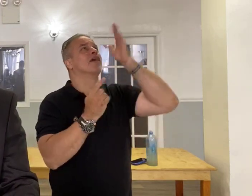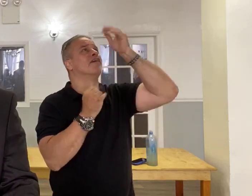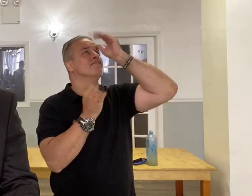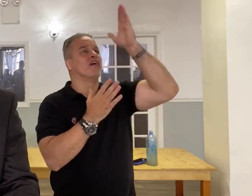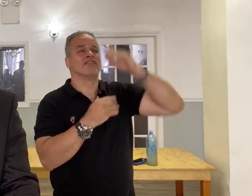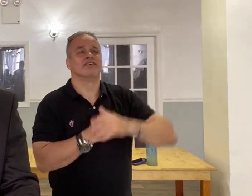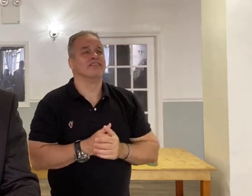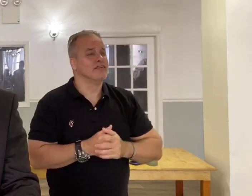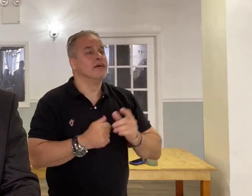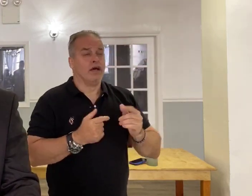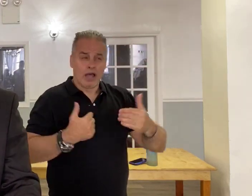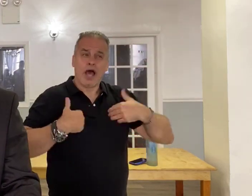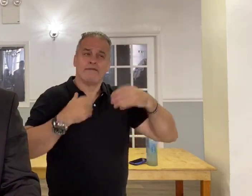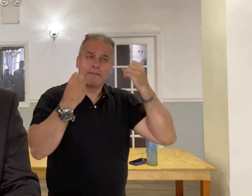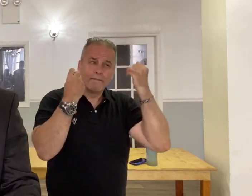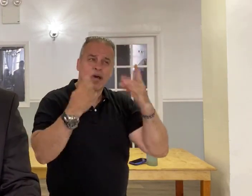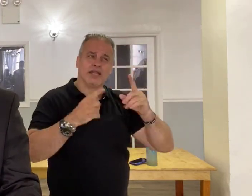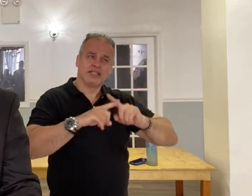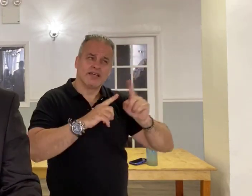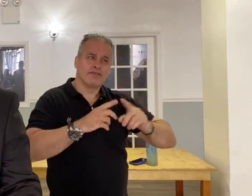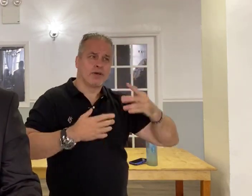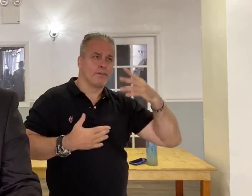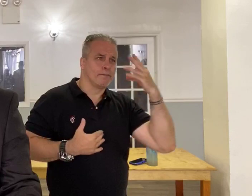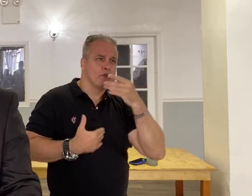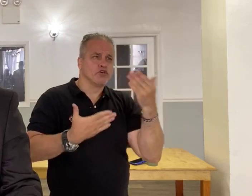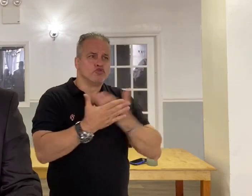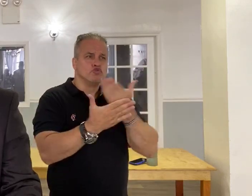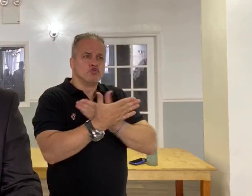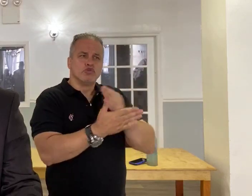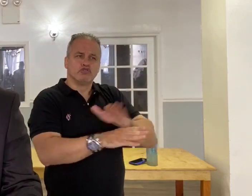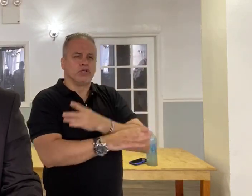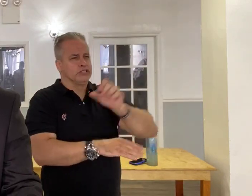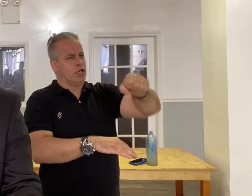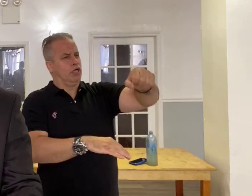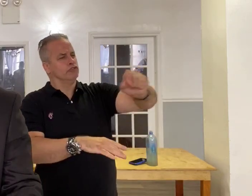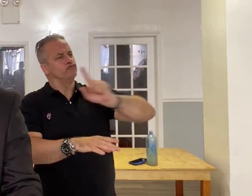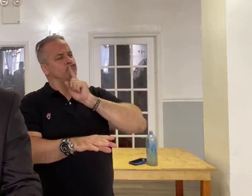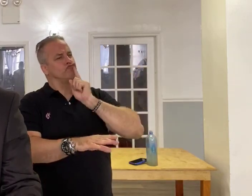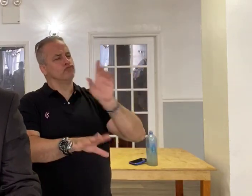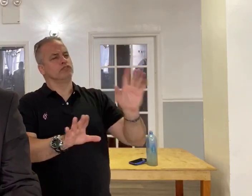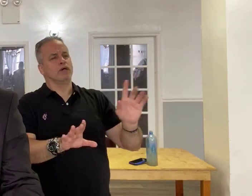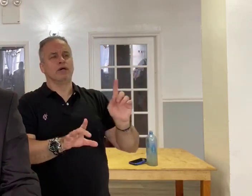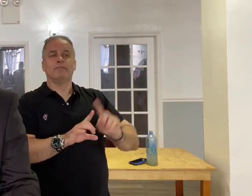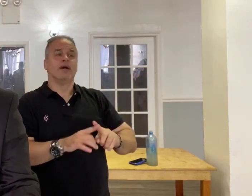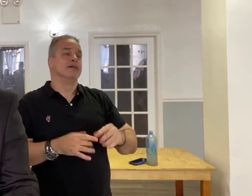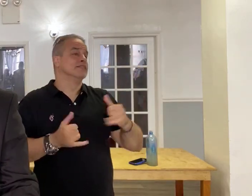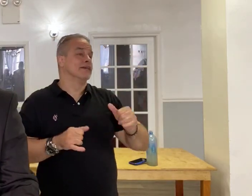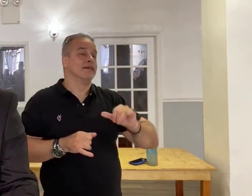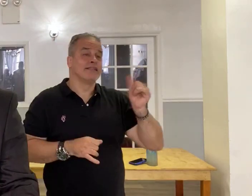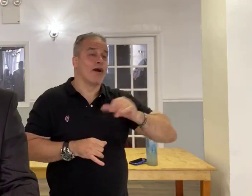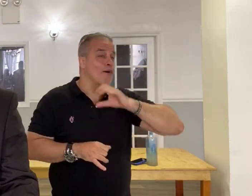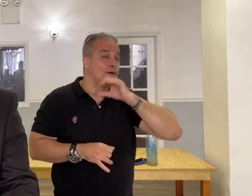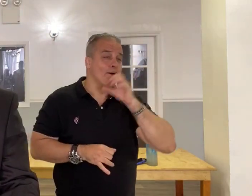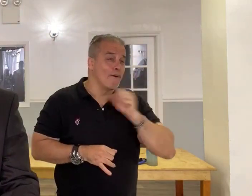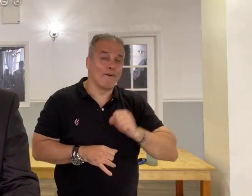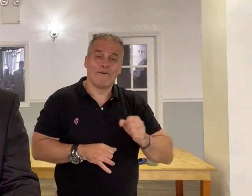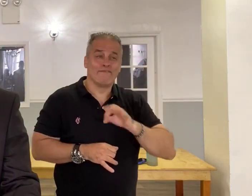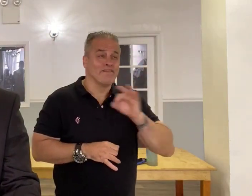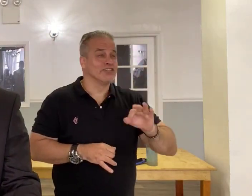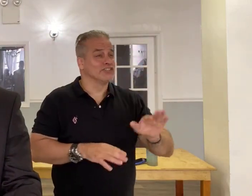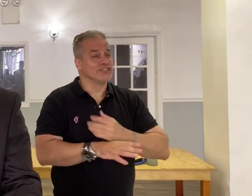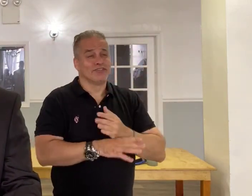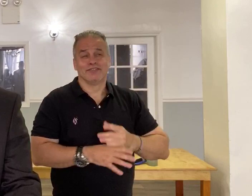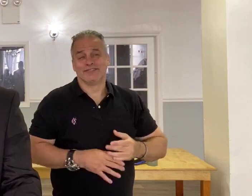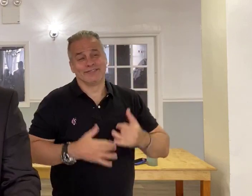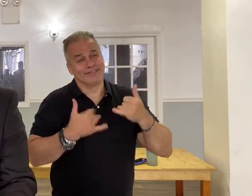just cast aside the classics. They're just so wonderful. And I love to sing